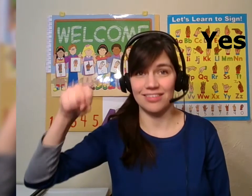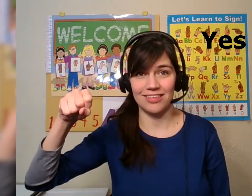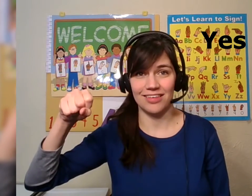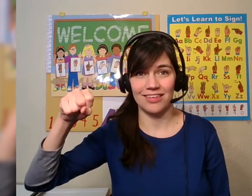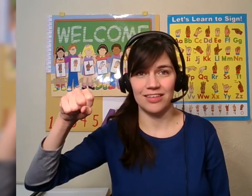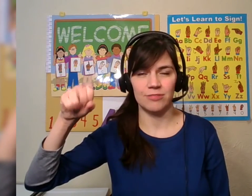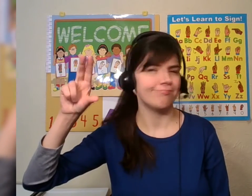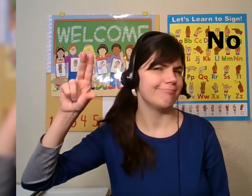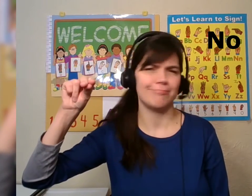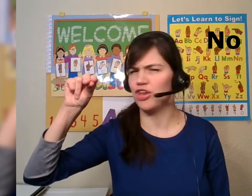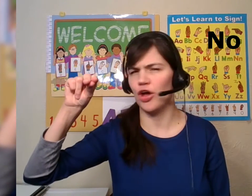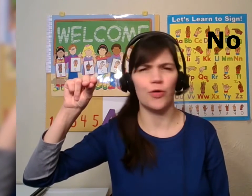Yes. No.